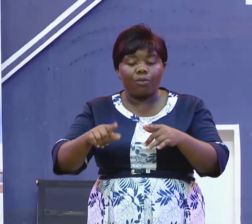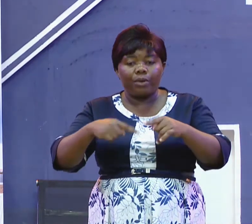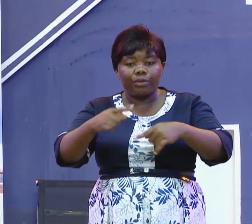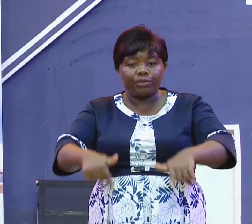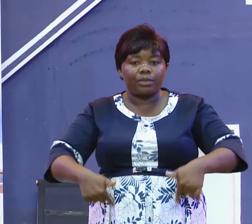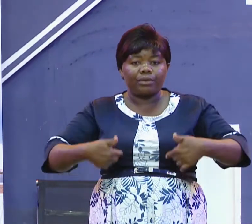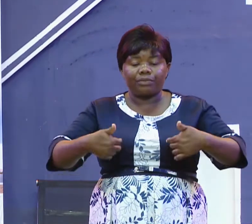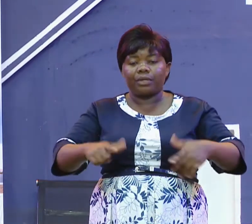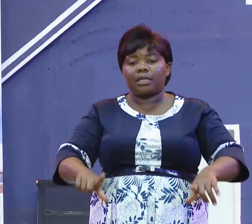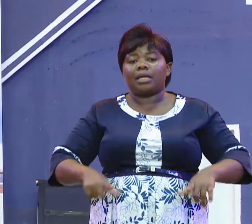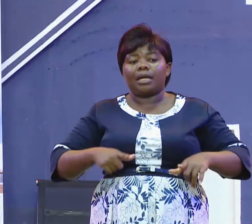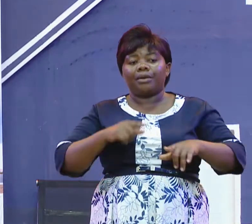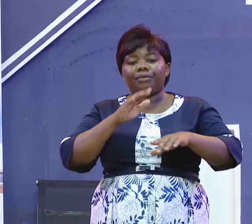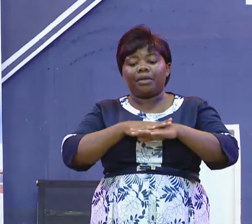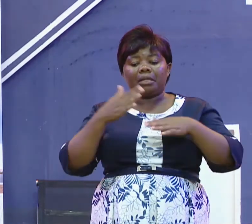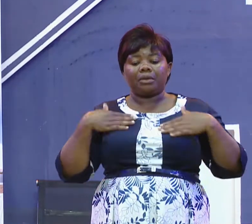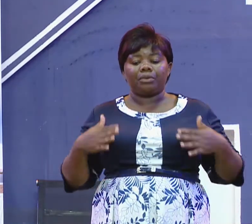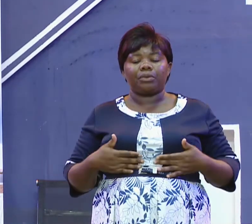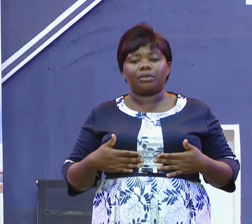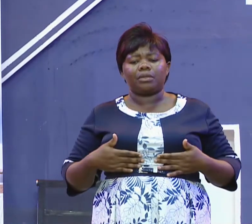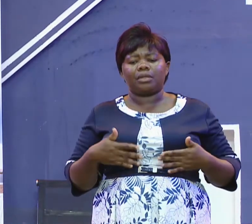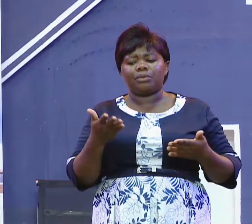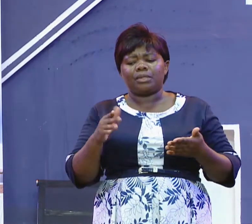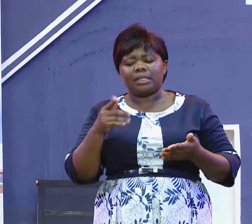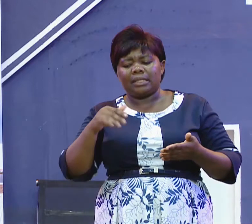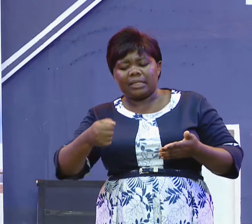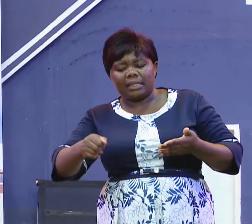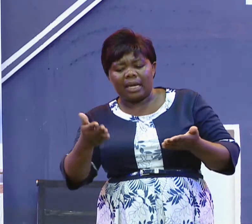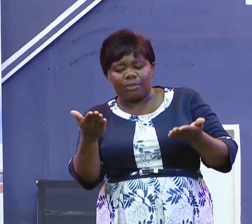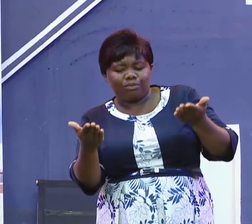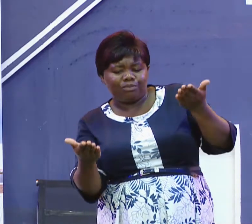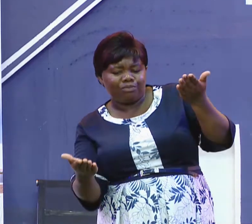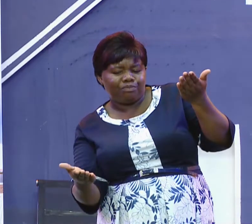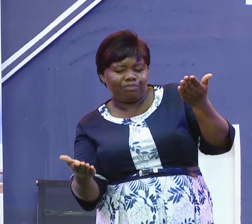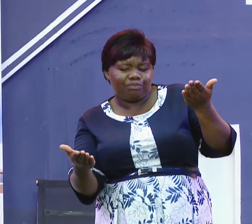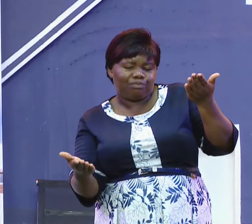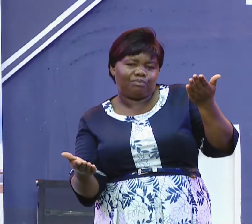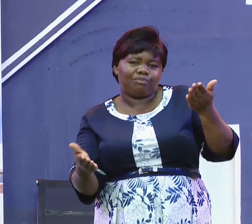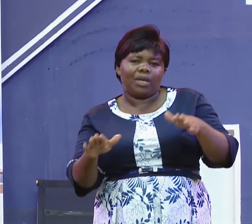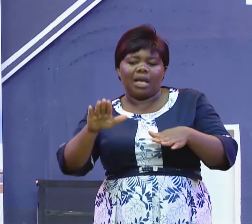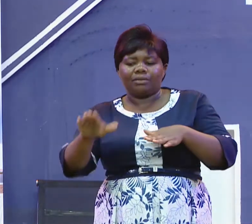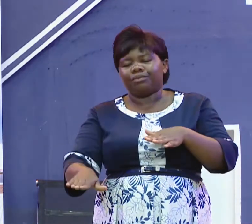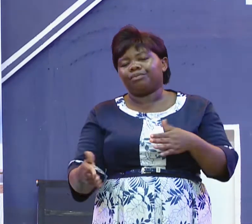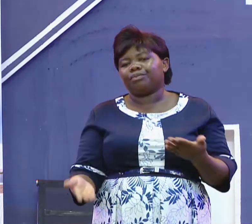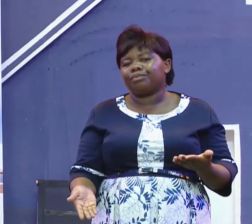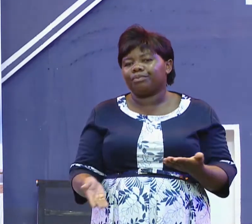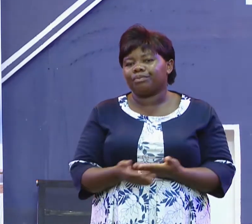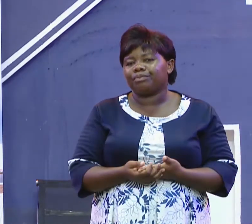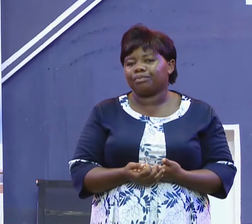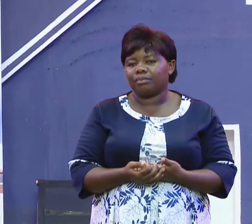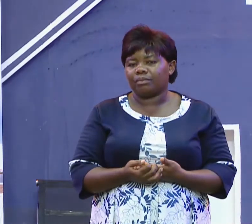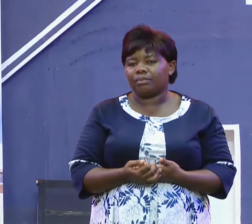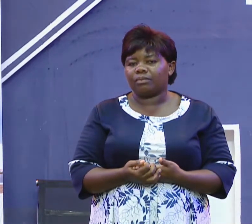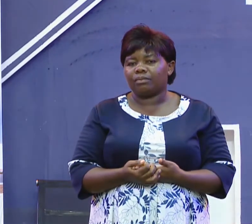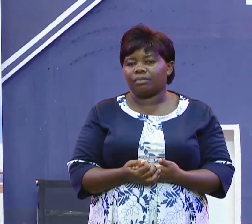nga tukyayambadde omubiri ng'ebadde ekyali ekyabulamu ekirungo. But we find out that this other side